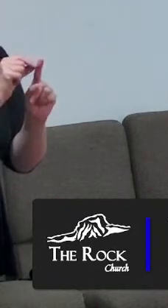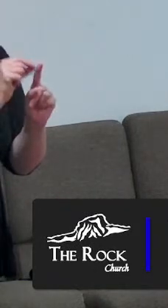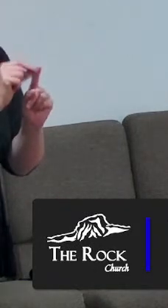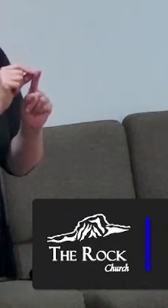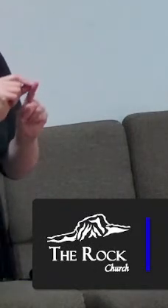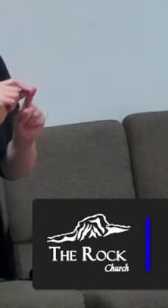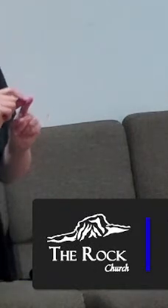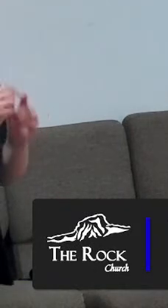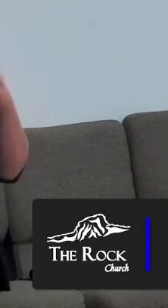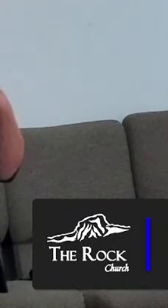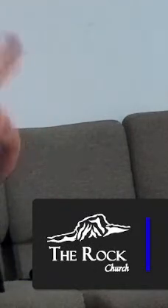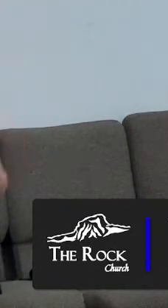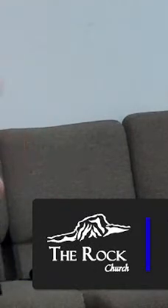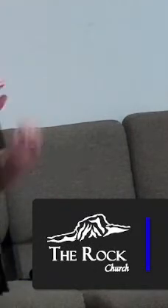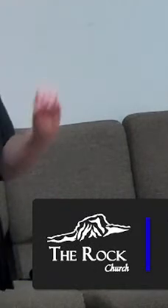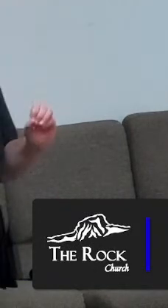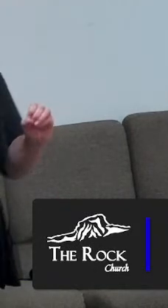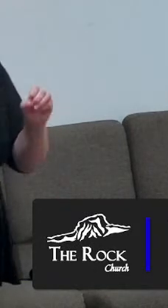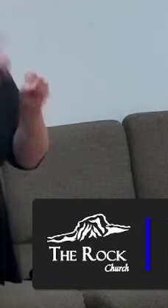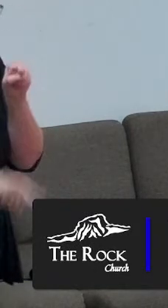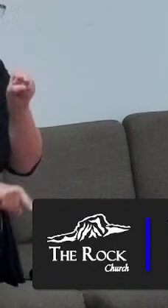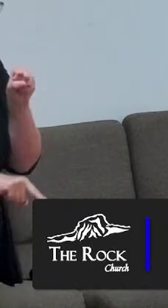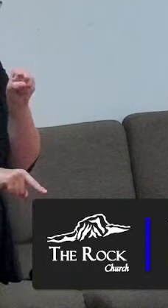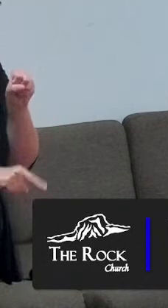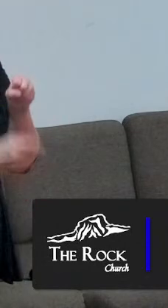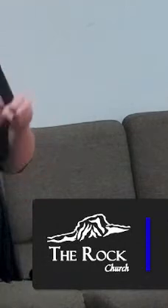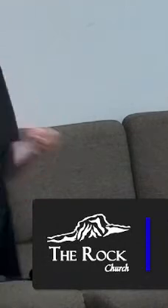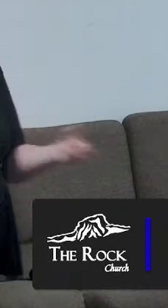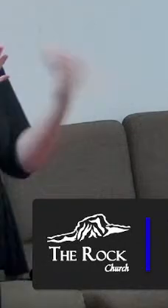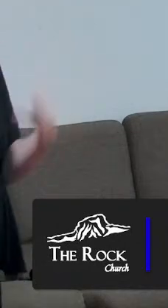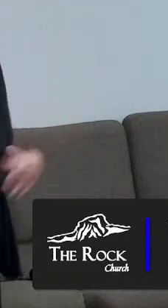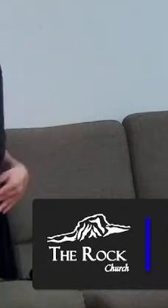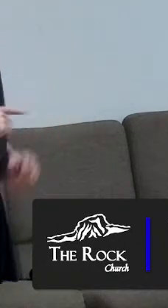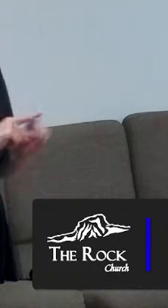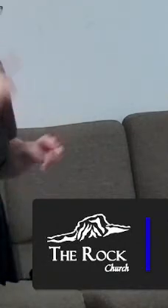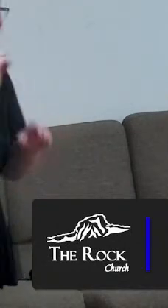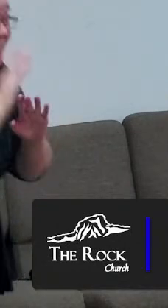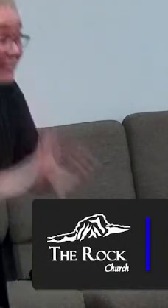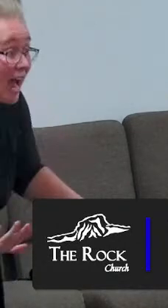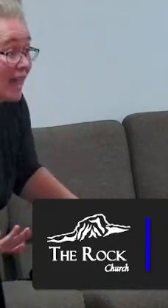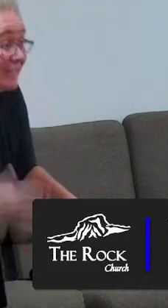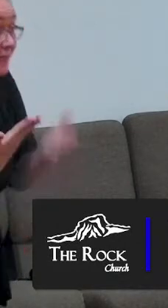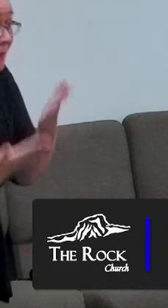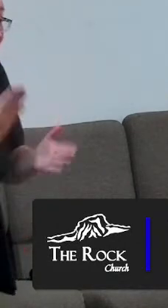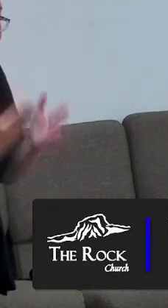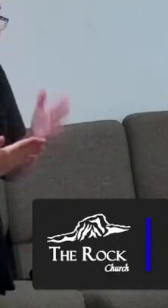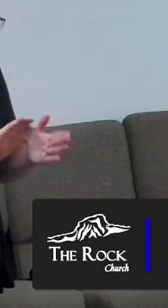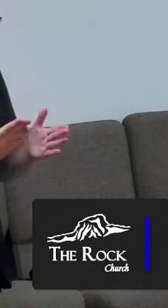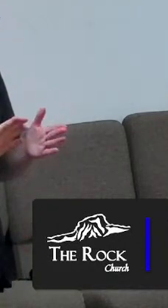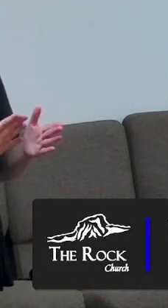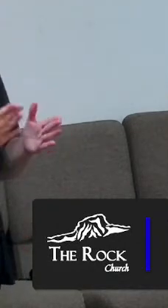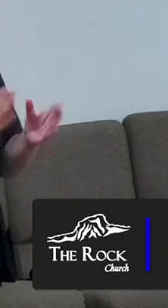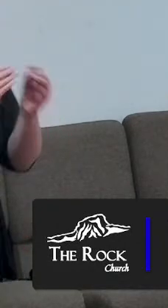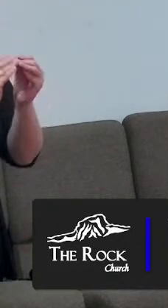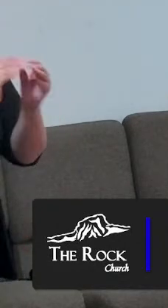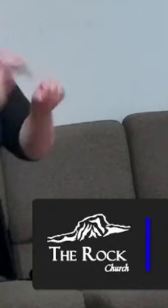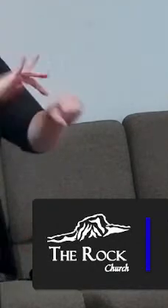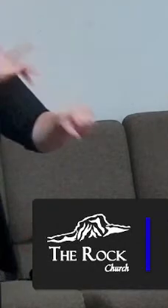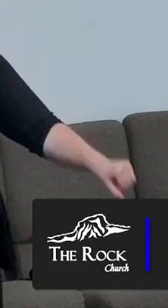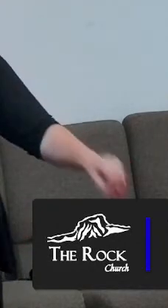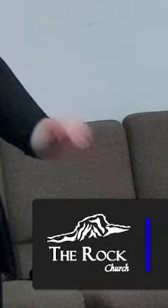thank God there's no tomatoes in this place. I'm just going to say this real quick and pass on. The silence may have even been a bigger miracle than the walls falling